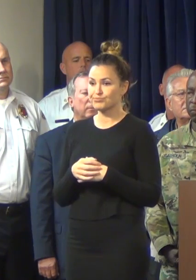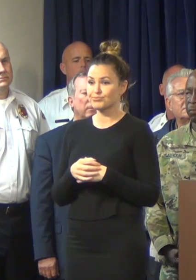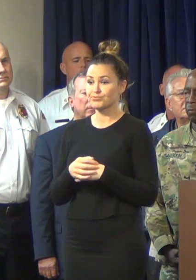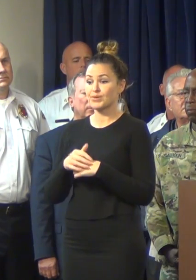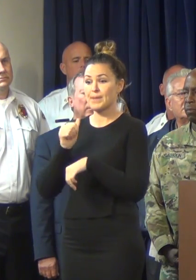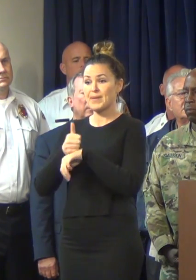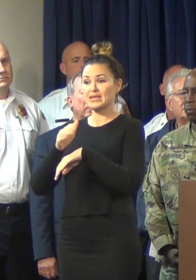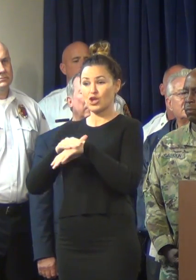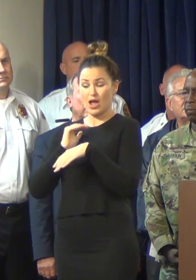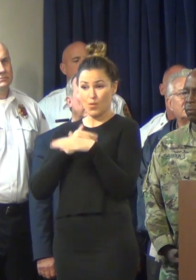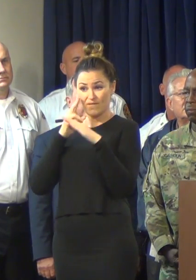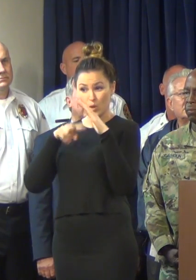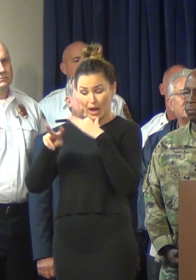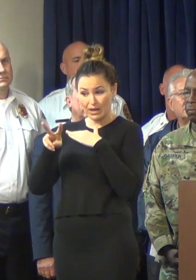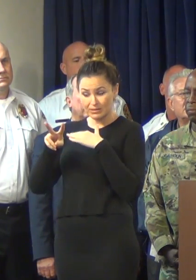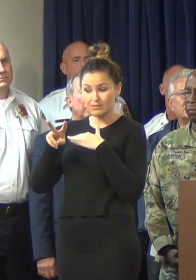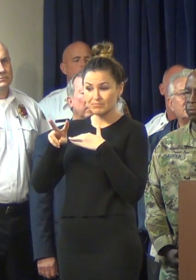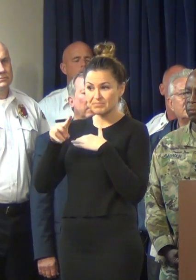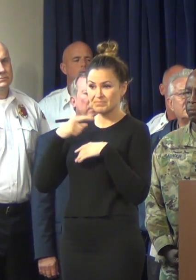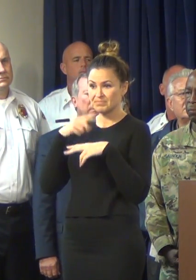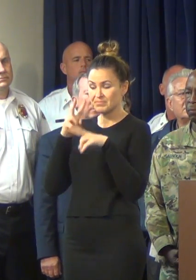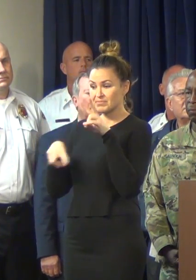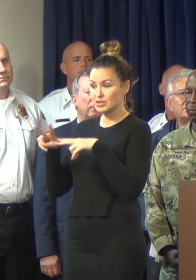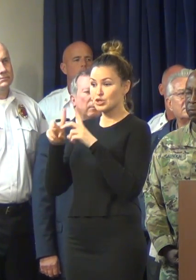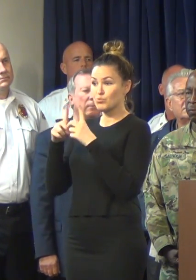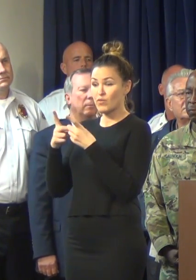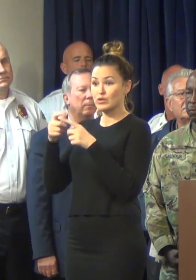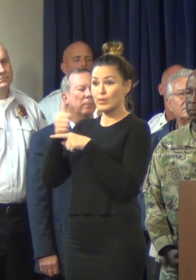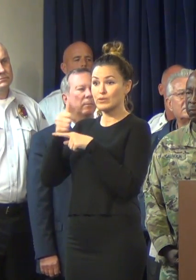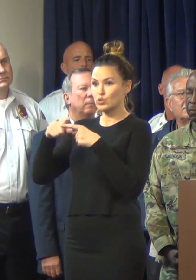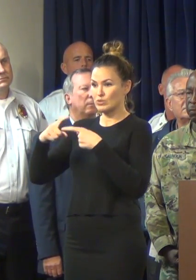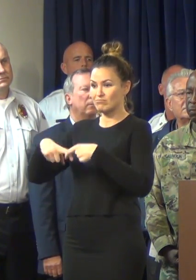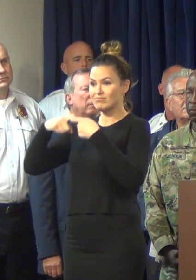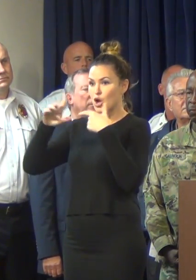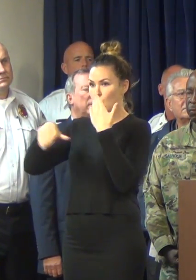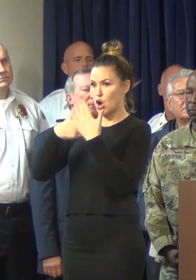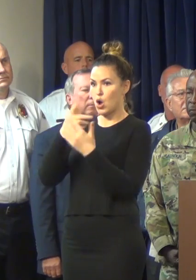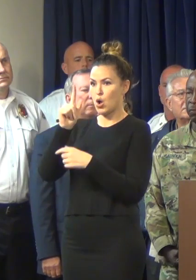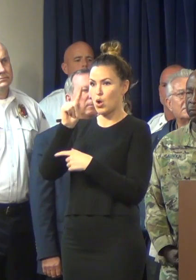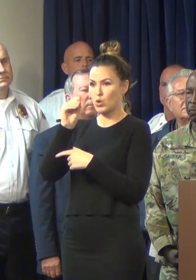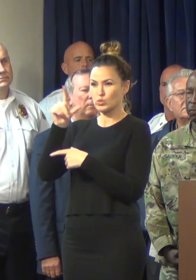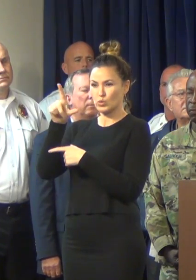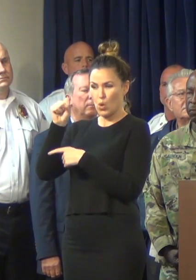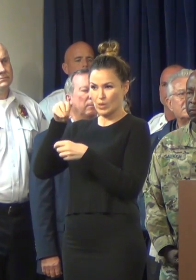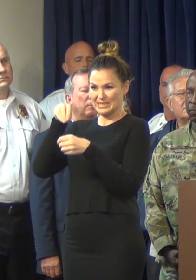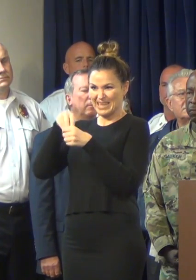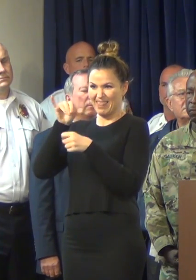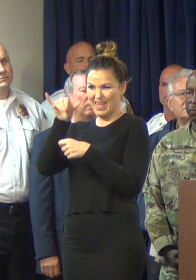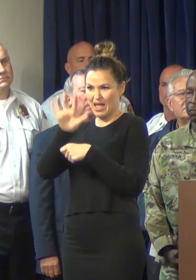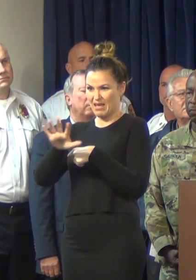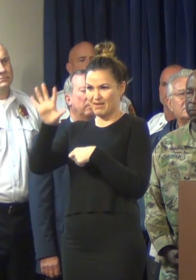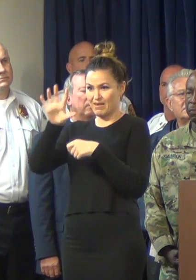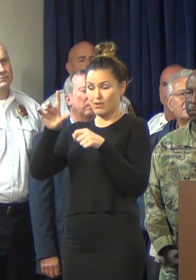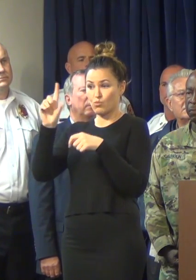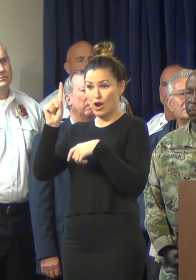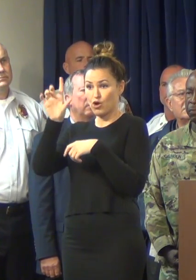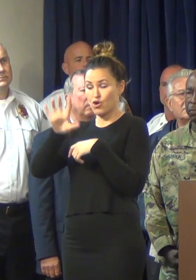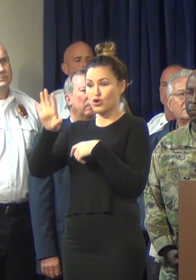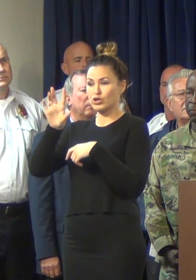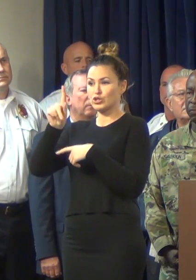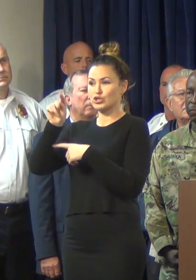Based on the current forecast, I directed the Department of Transportation to suspend all tolls in the affected areas of the state. This includes the entire